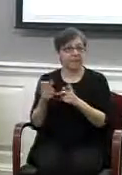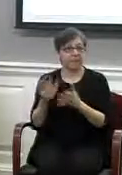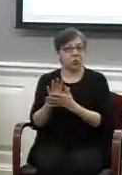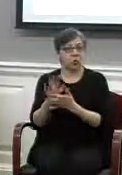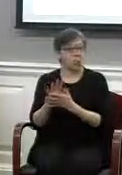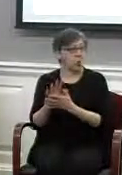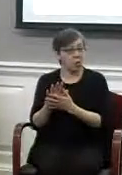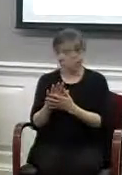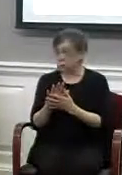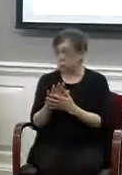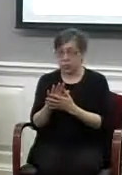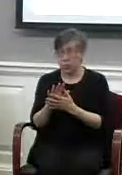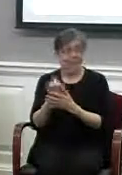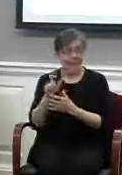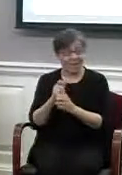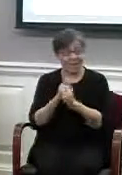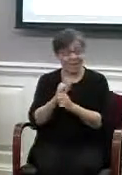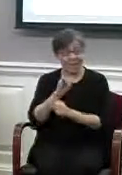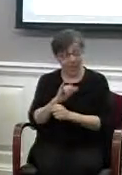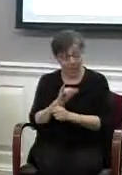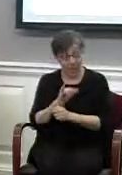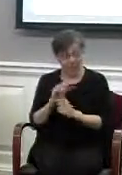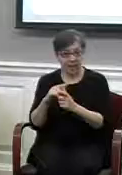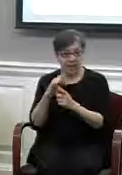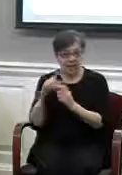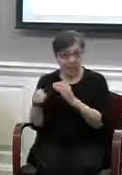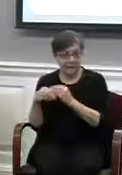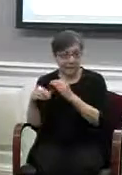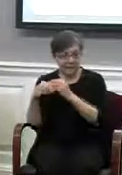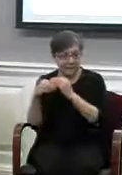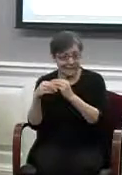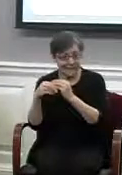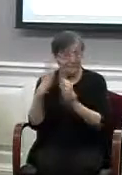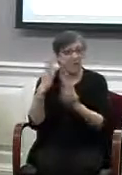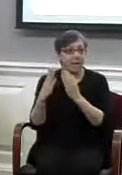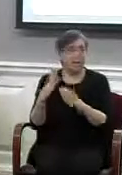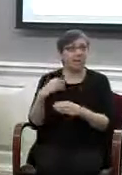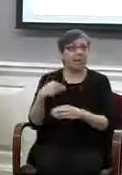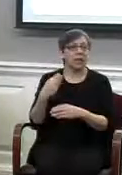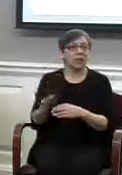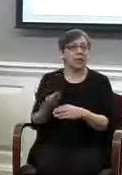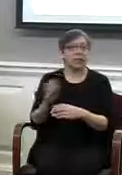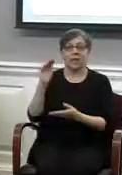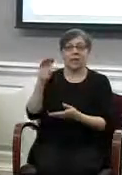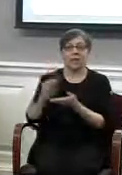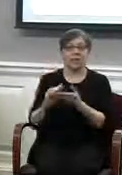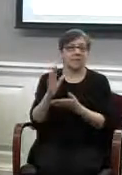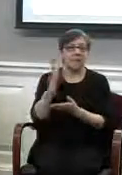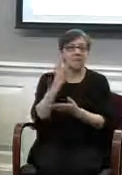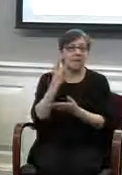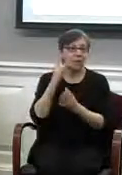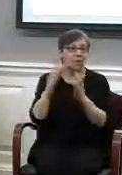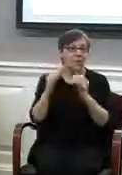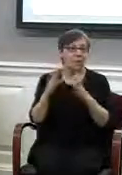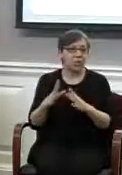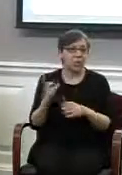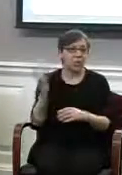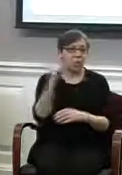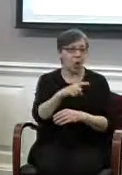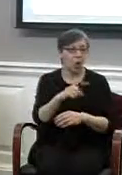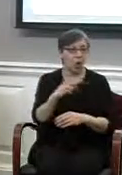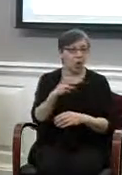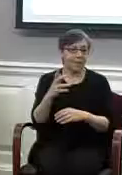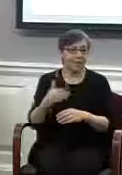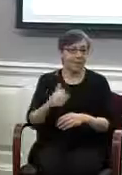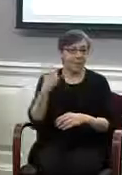have to do this program, and either the headmaster will assign the youngest teacher or the least favorite teacher to go to this training because it's an extra burden, or